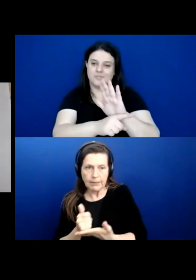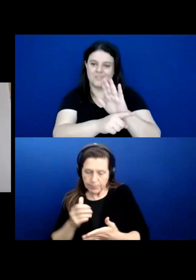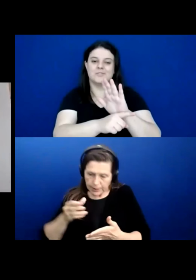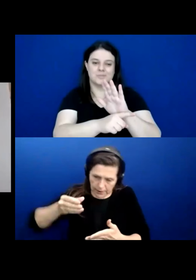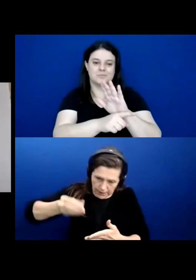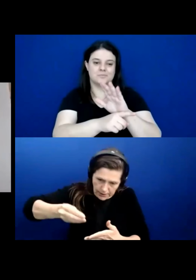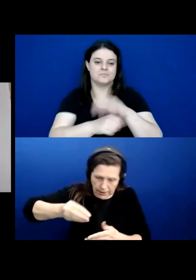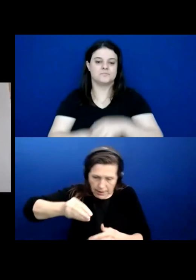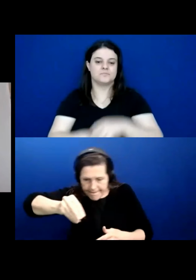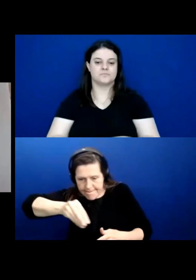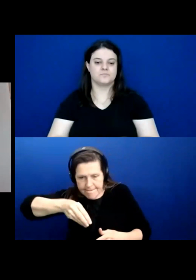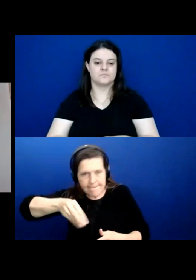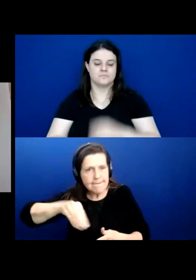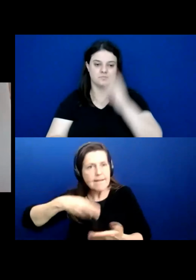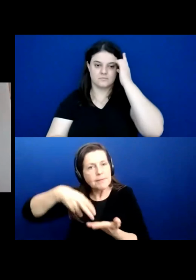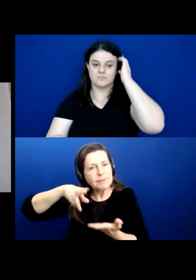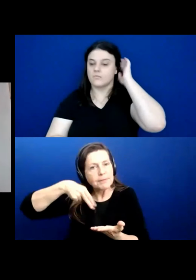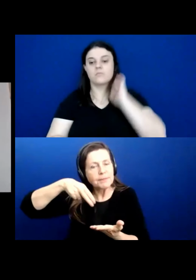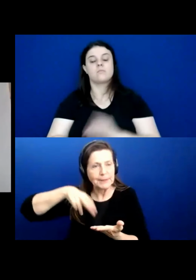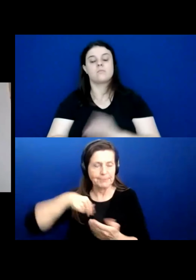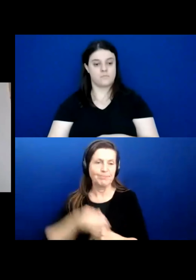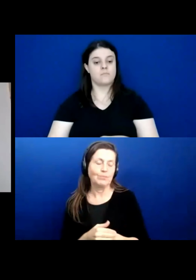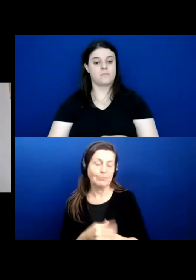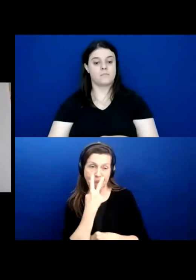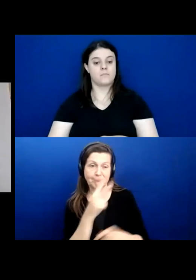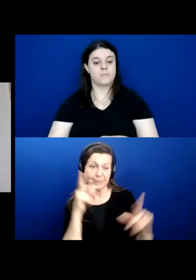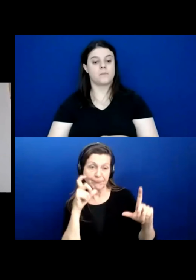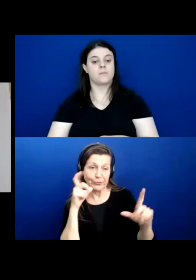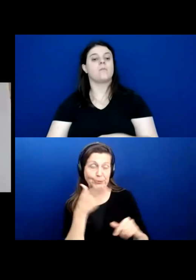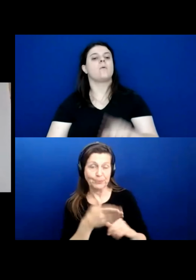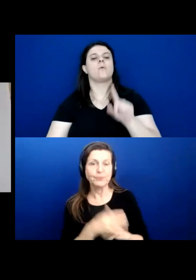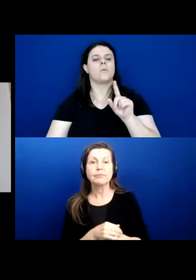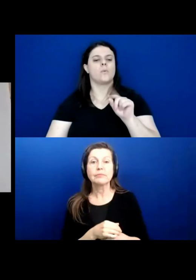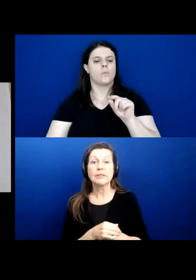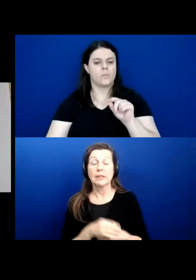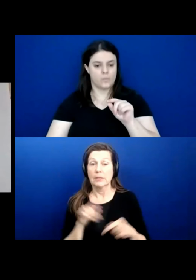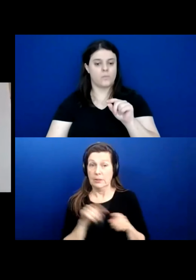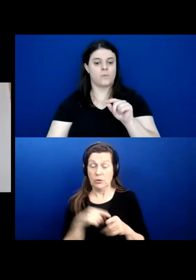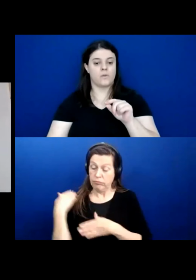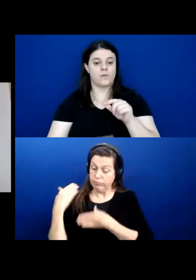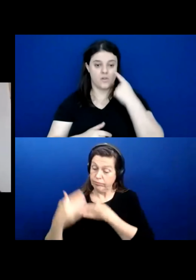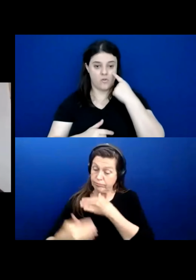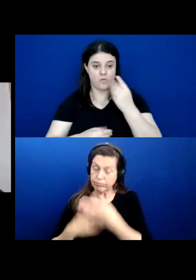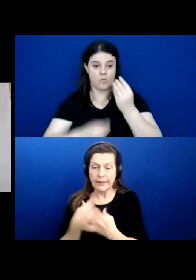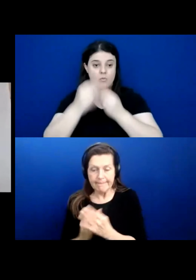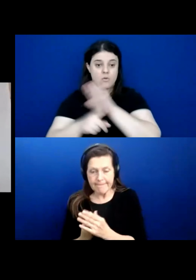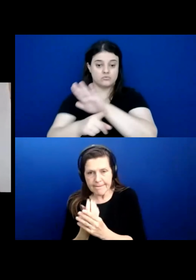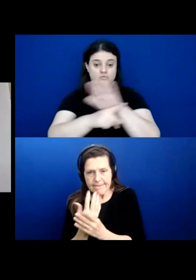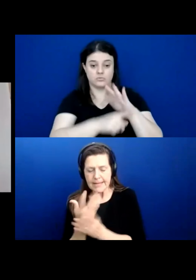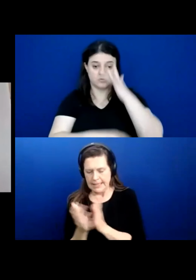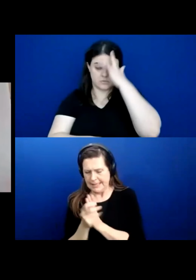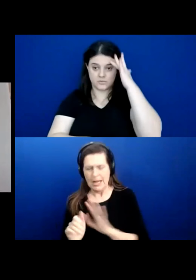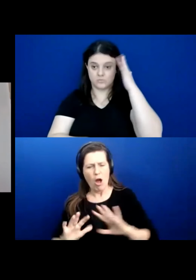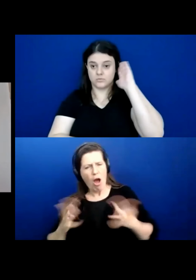to the lady. For over 60 years, Sense have developed skills and knowledge to help people who are